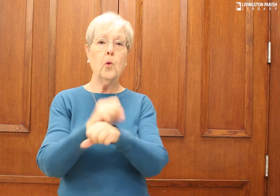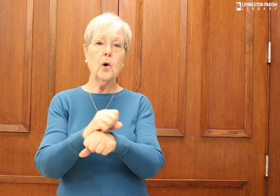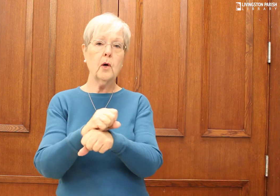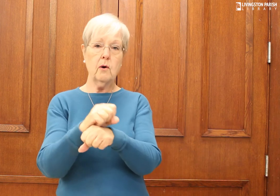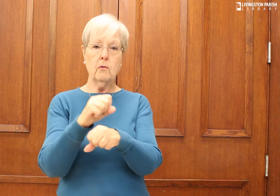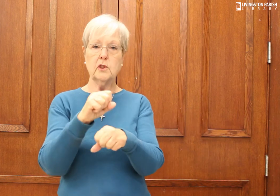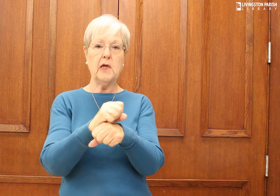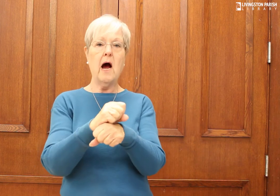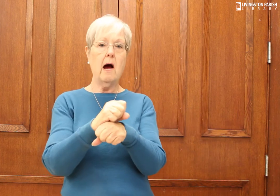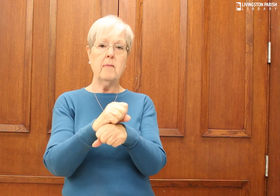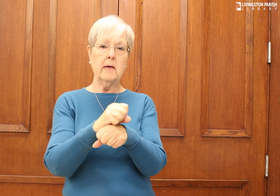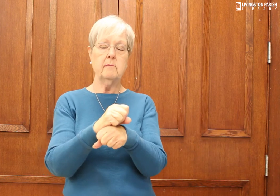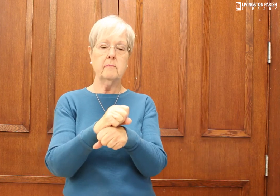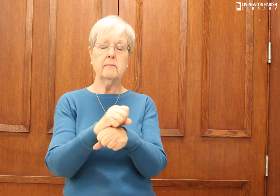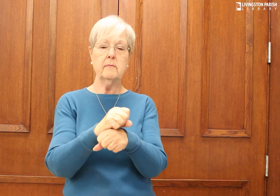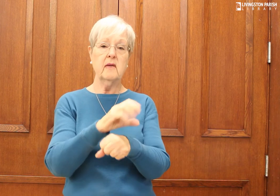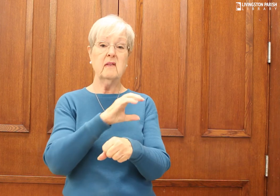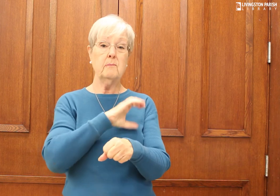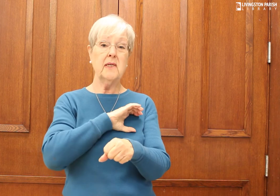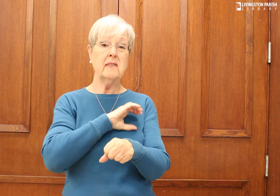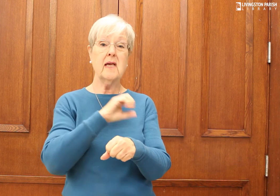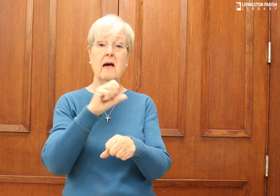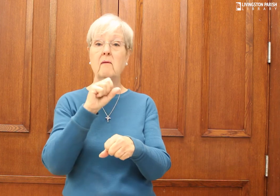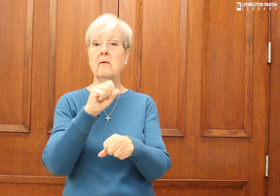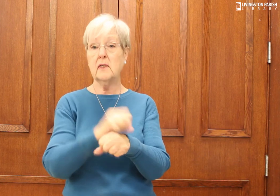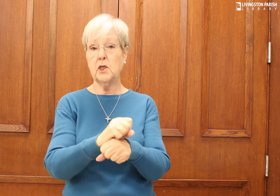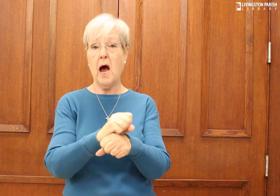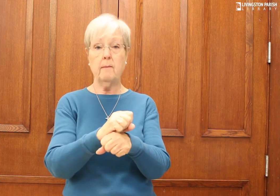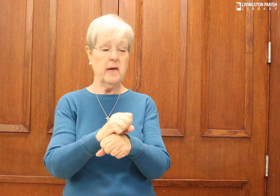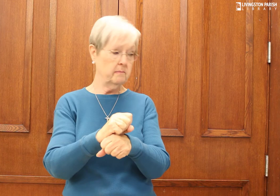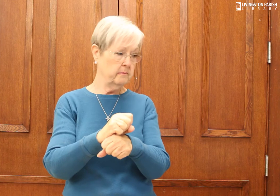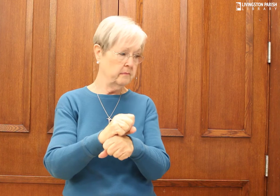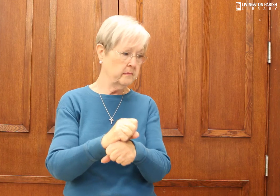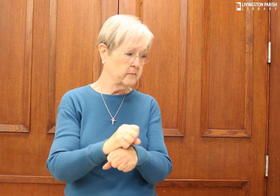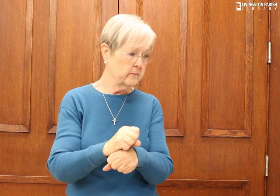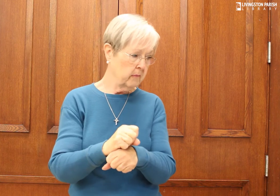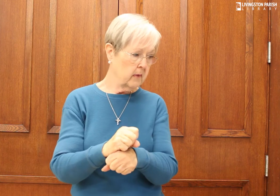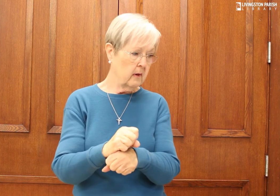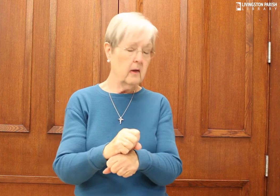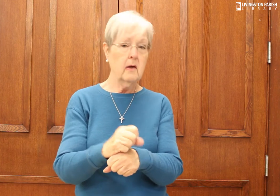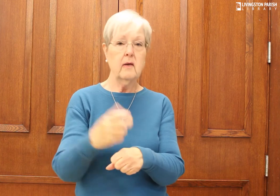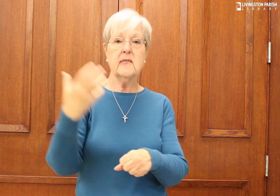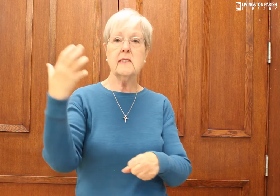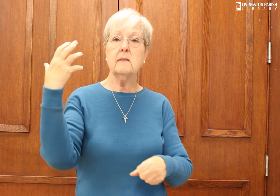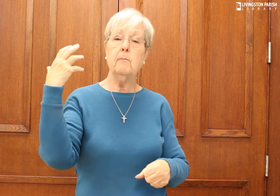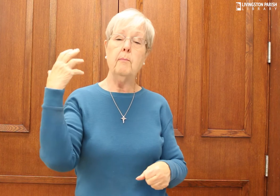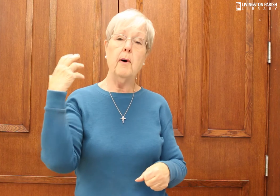Work or job. The police have a job. This is